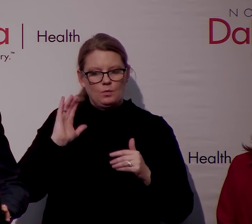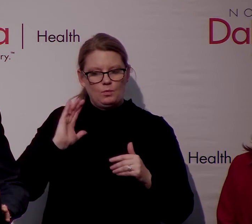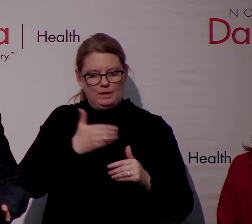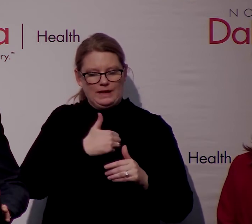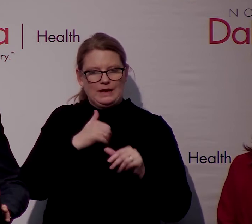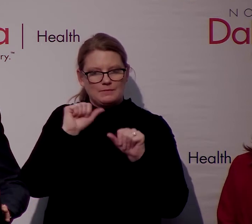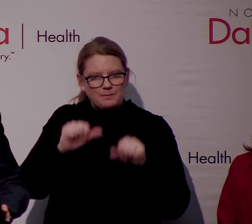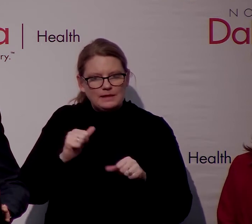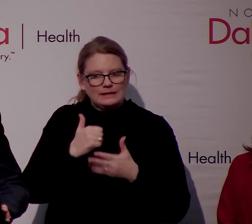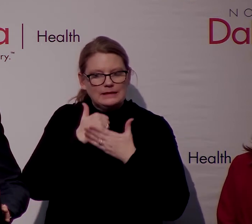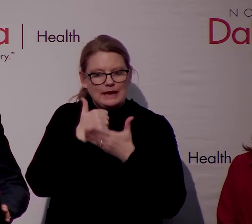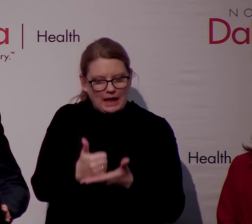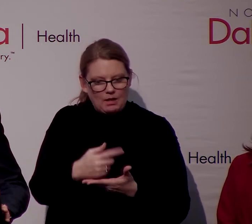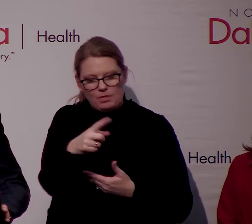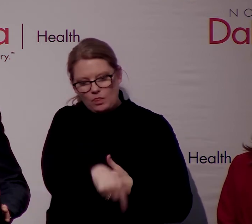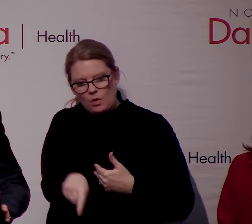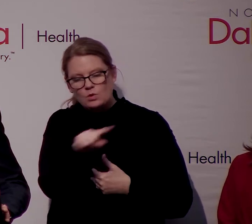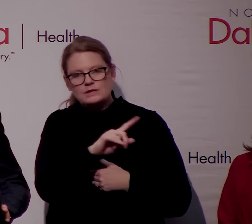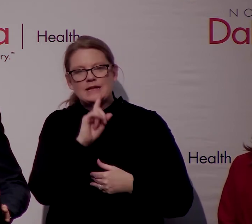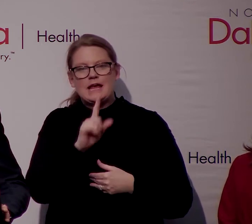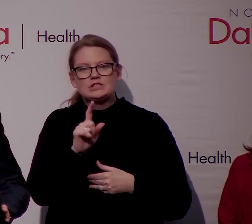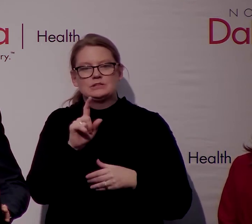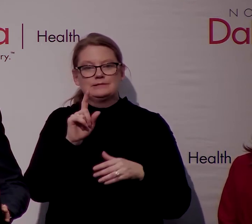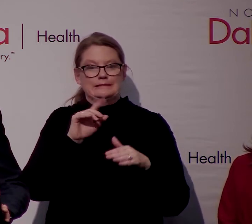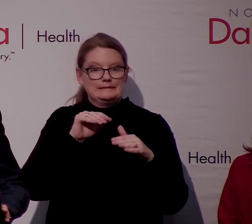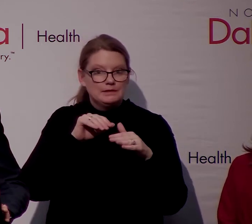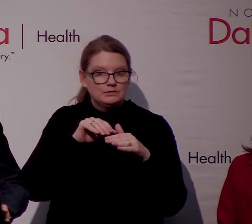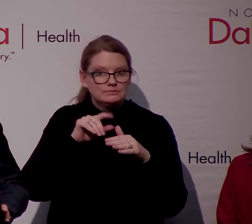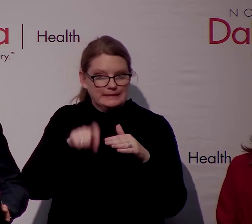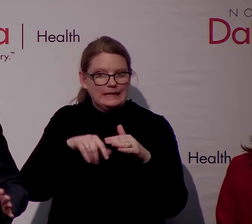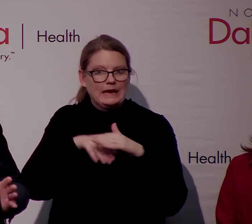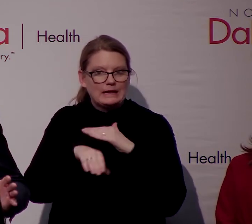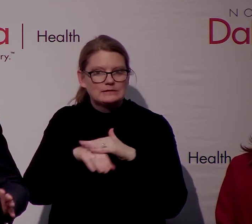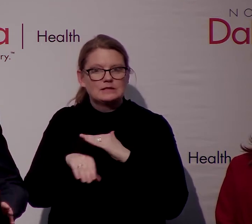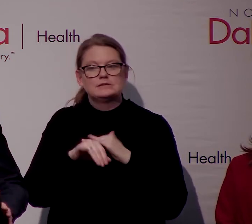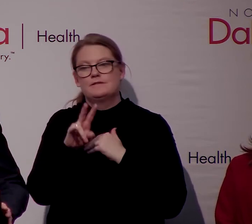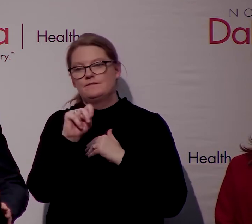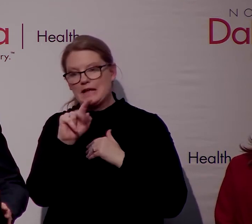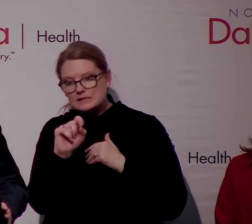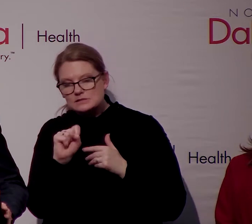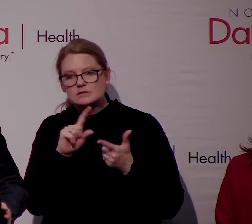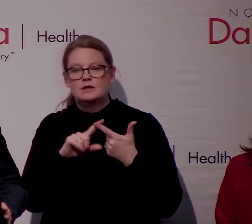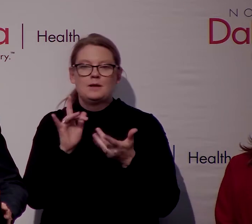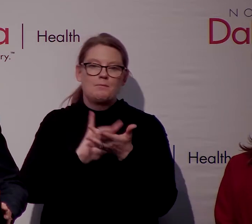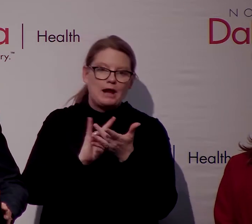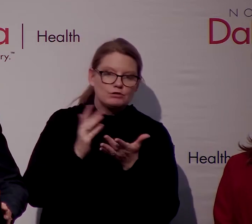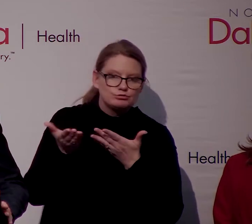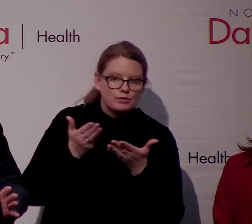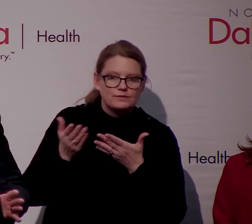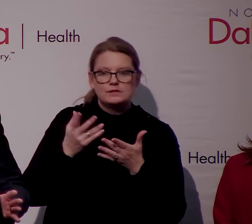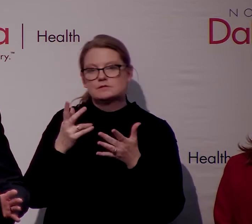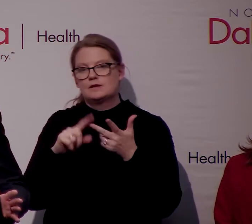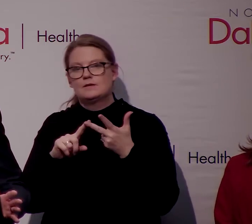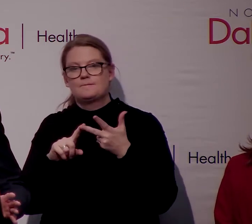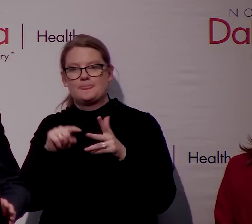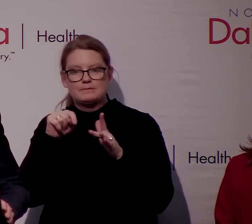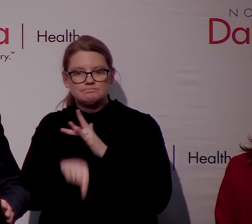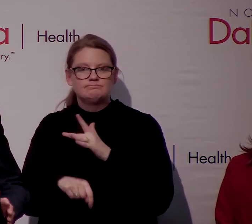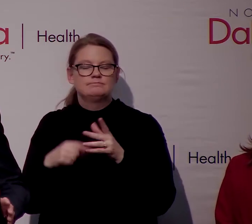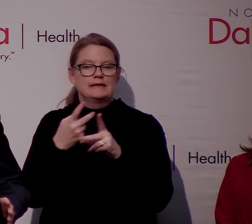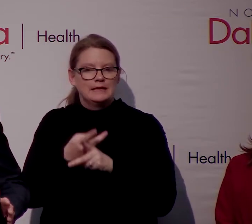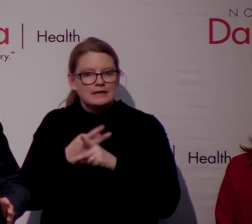actually need access to intensive care, and access to ventilators, access to medical services. We'll have enough beds, we'll have enough